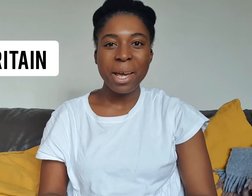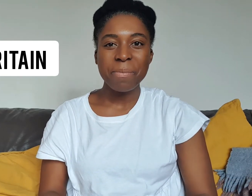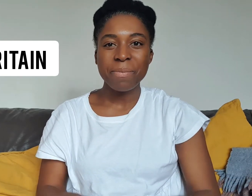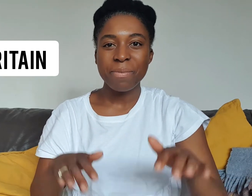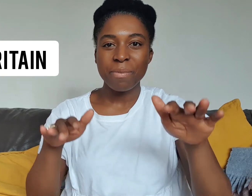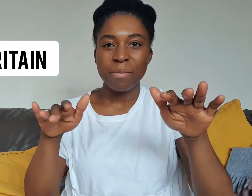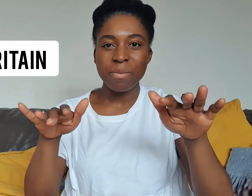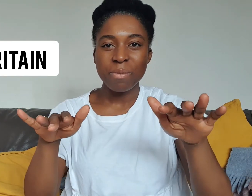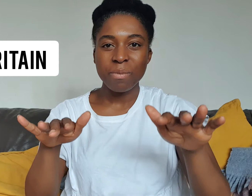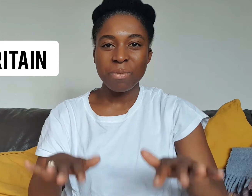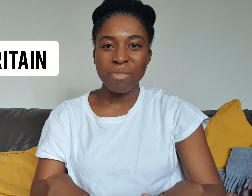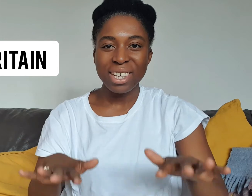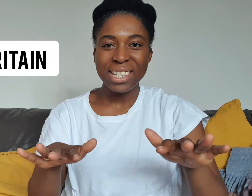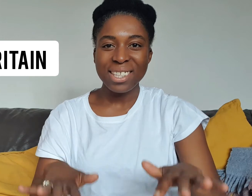time.